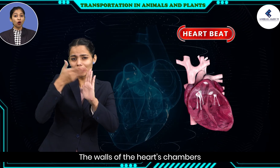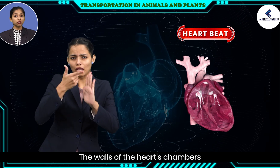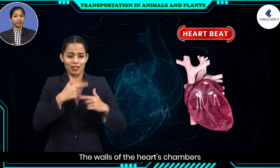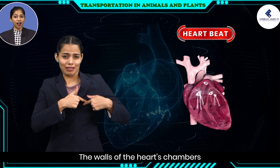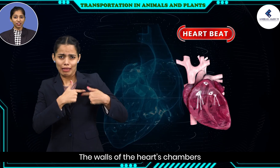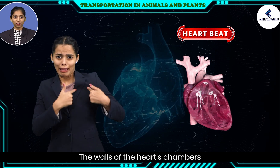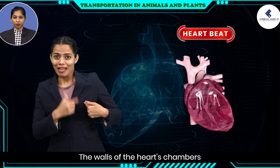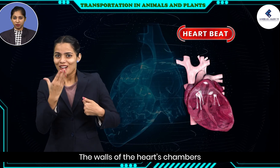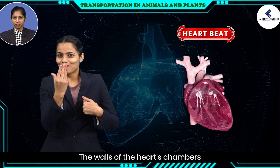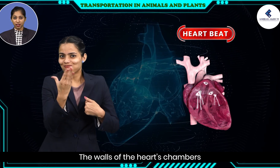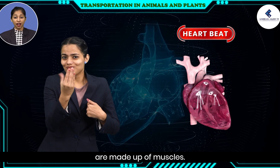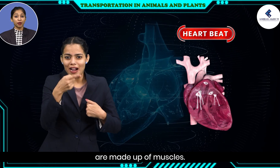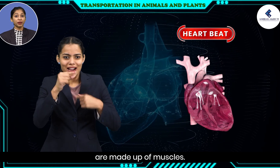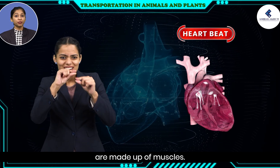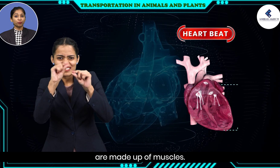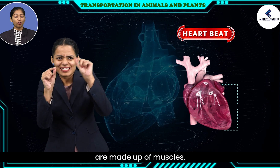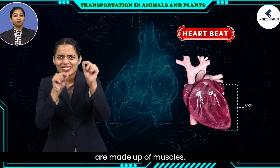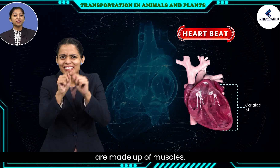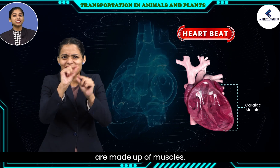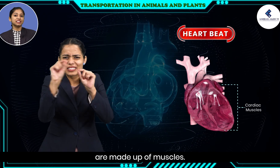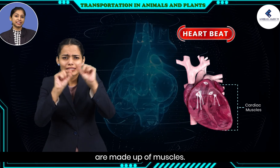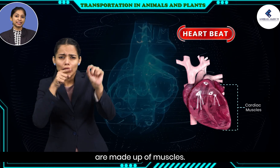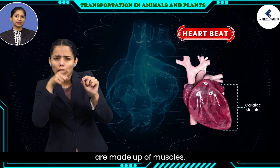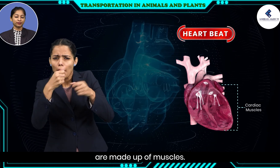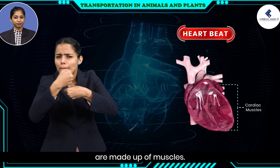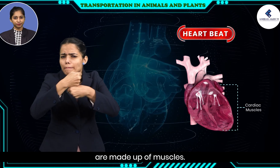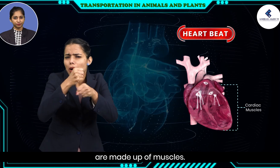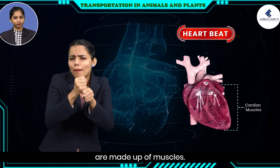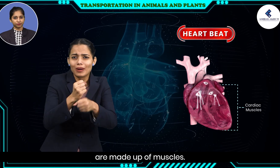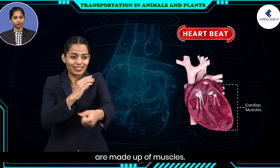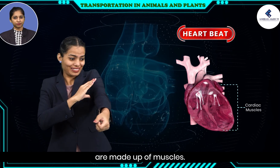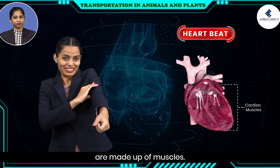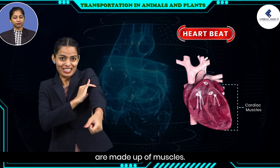The walls of the heart's chambers are made up of muscles.